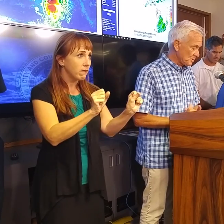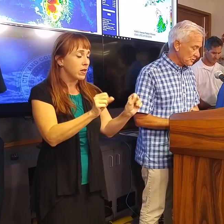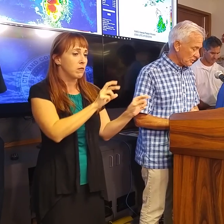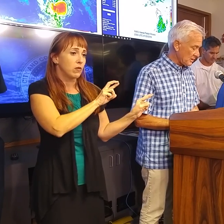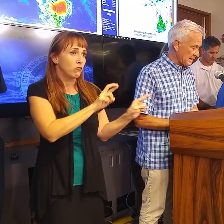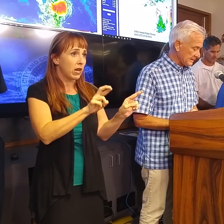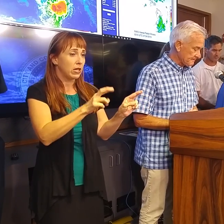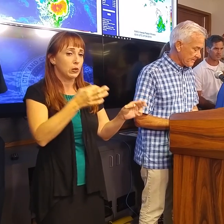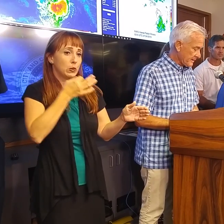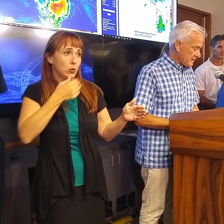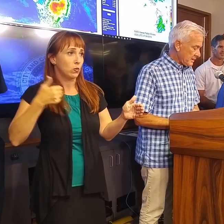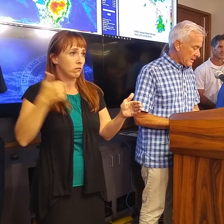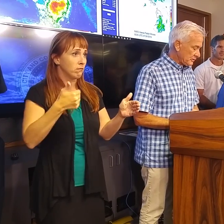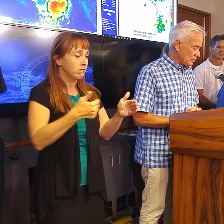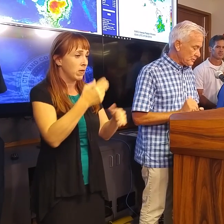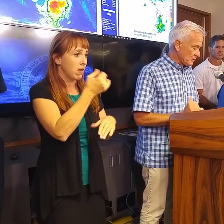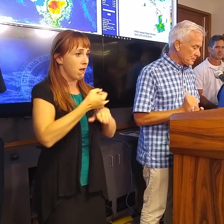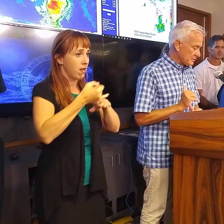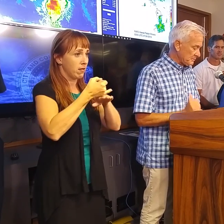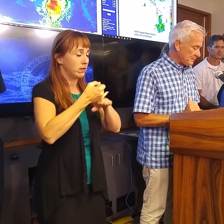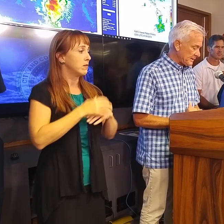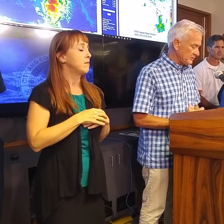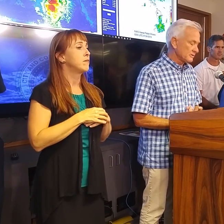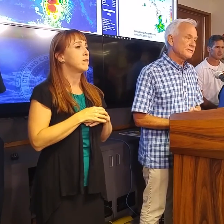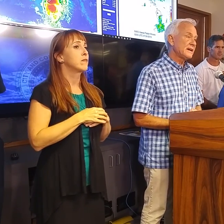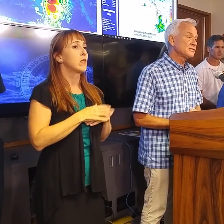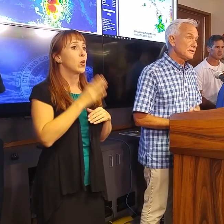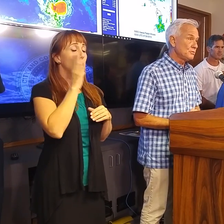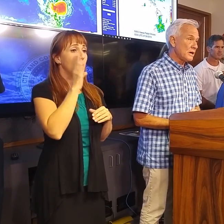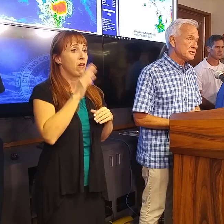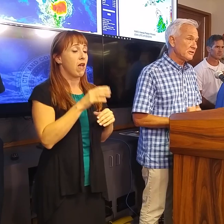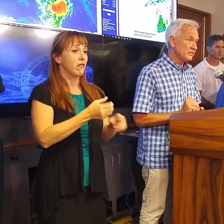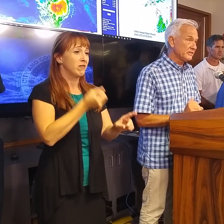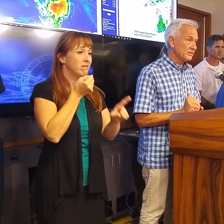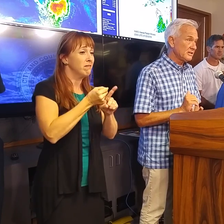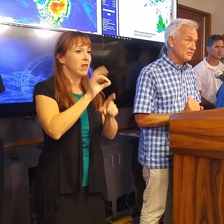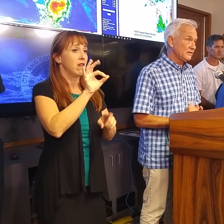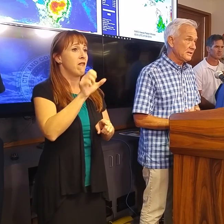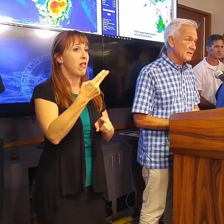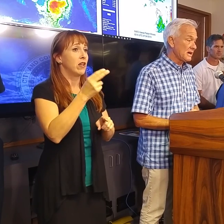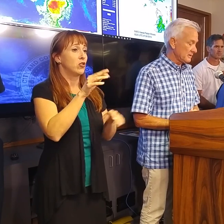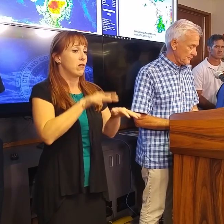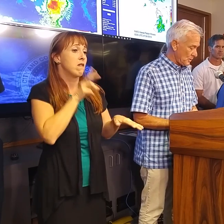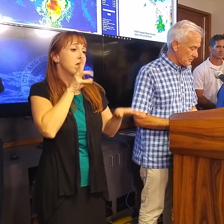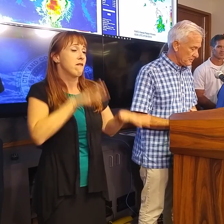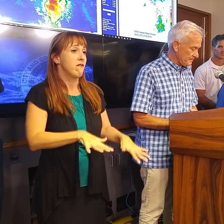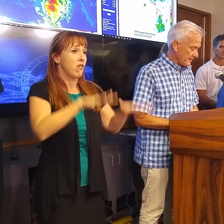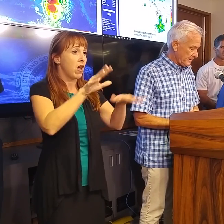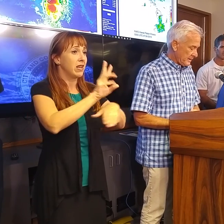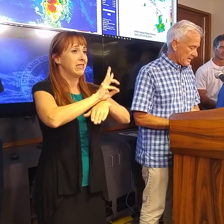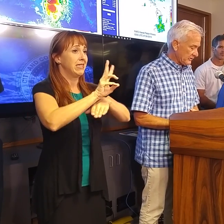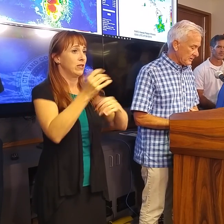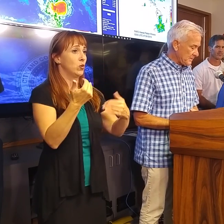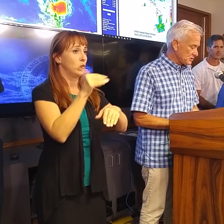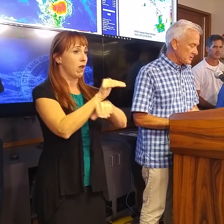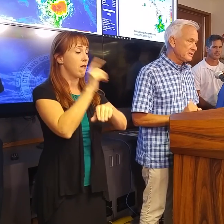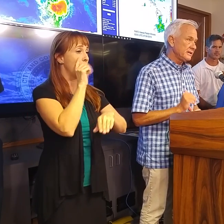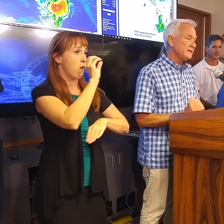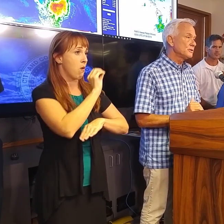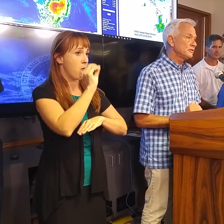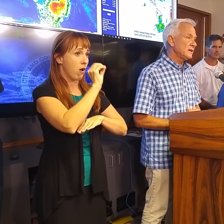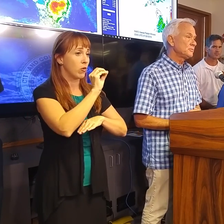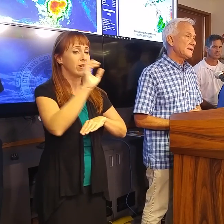storm approaches our island. As you know, we are going to be placed under flash flood watch at 6 this evening, the island of Oahu. And as I